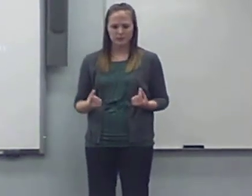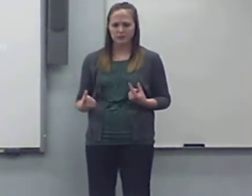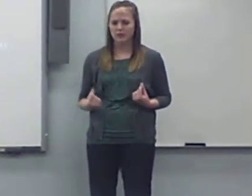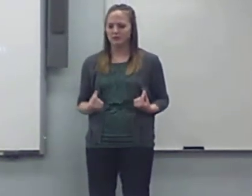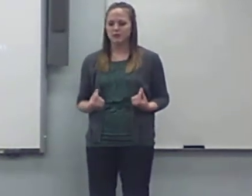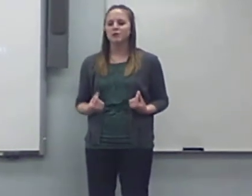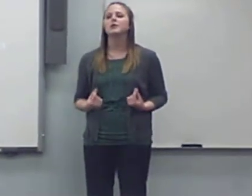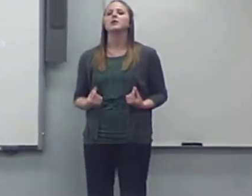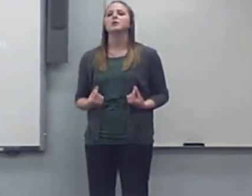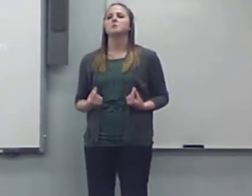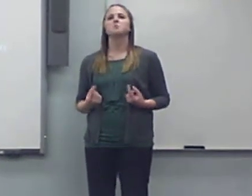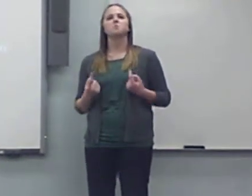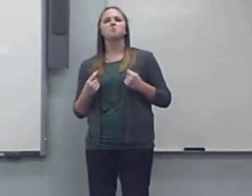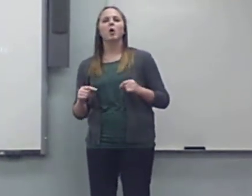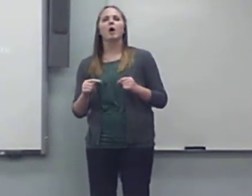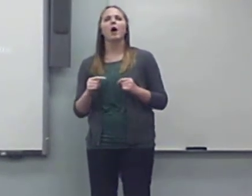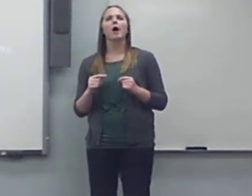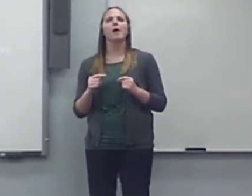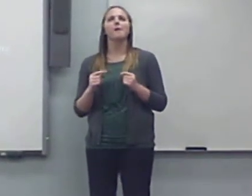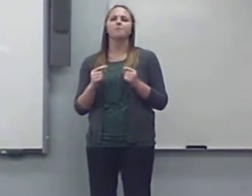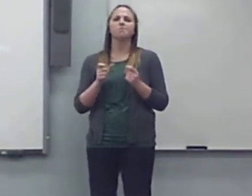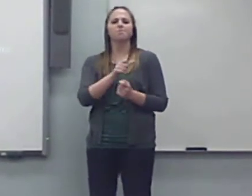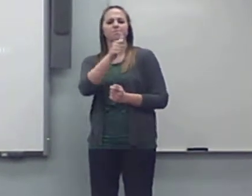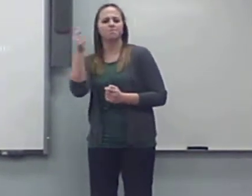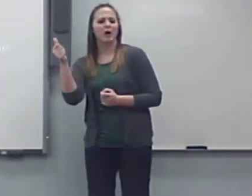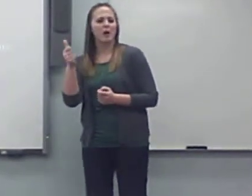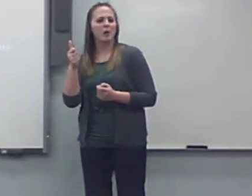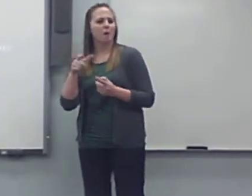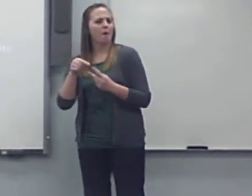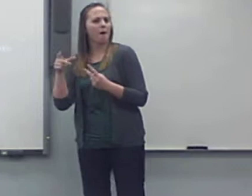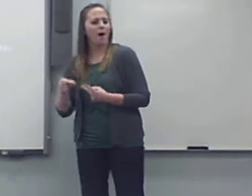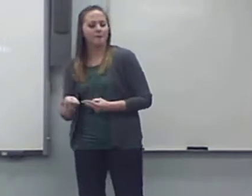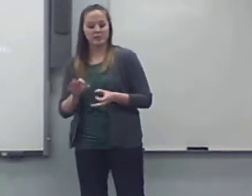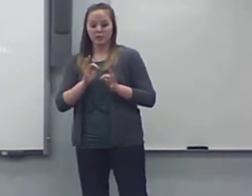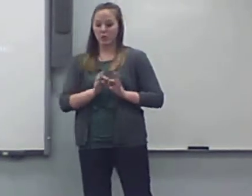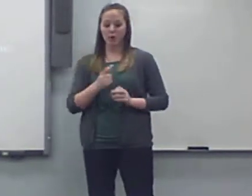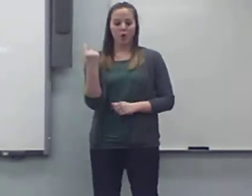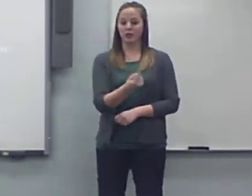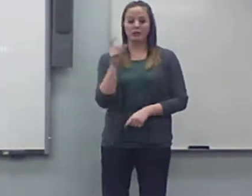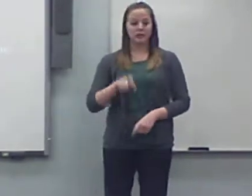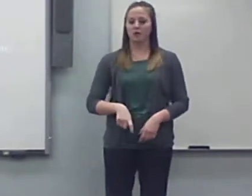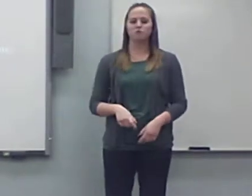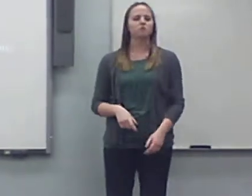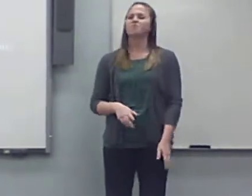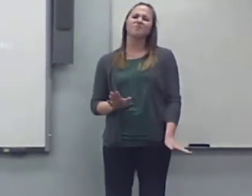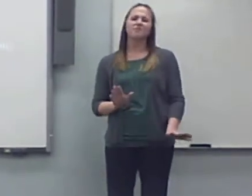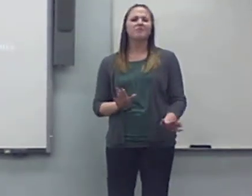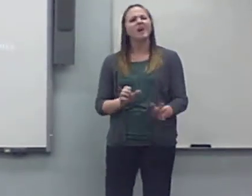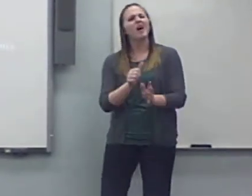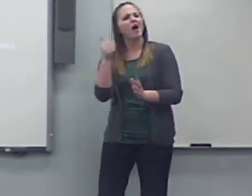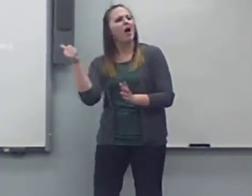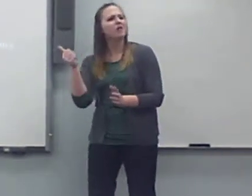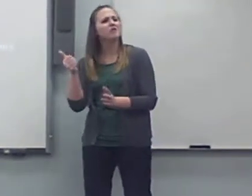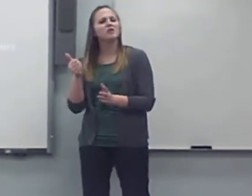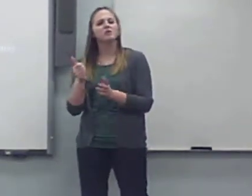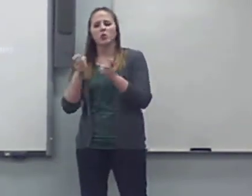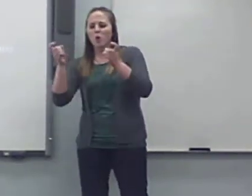you know, do I only have to be interpreting, or there's some other kind of quasi-interpreting jobs that will also help me develop? I